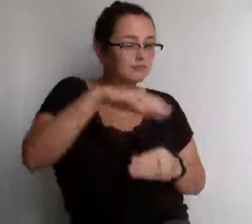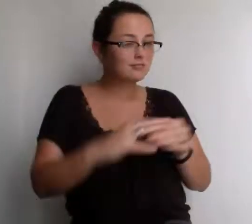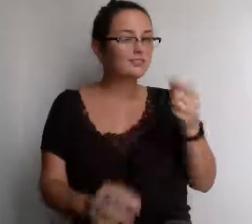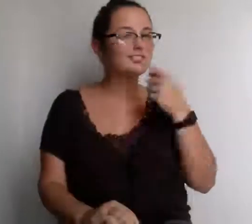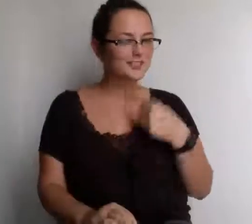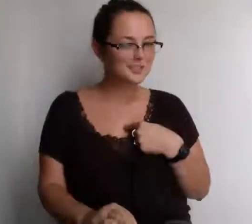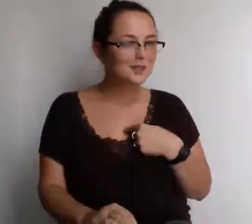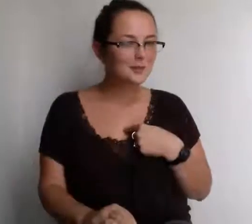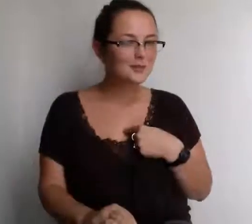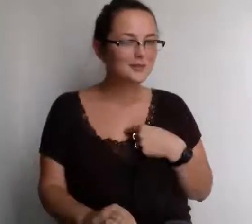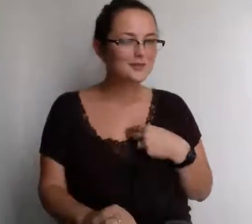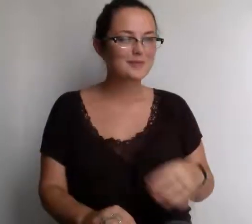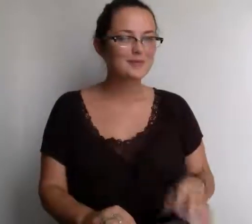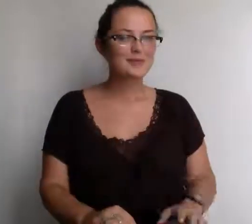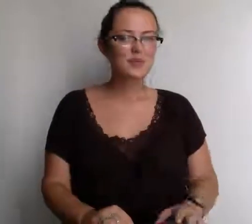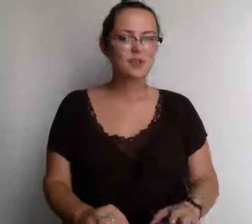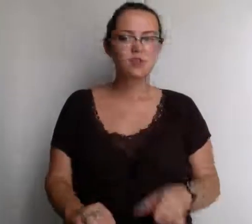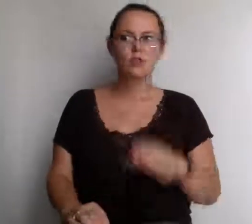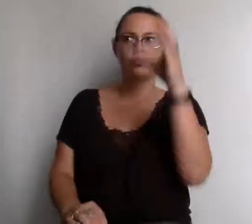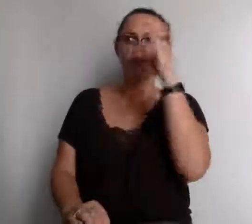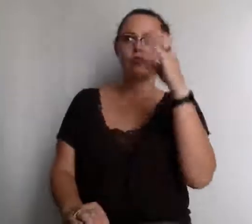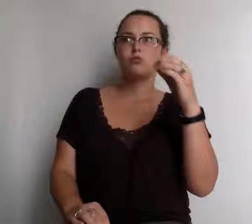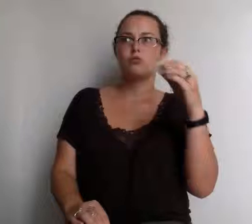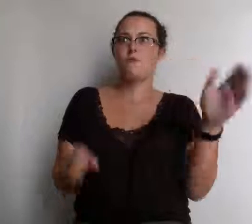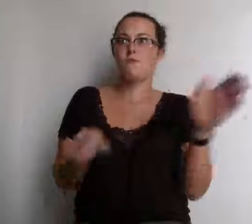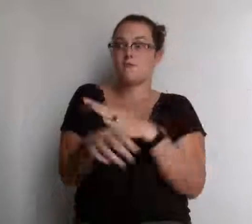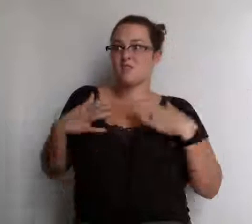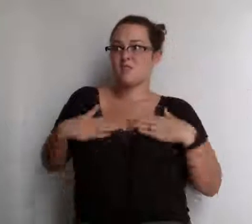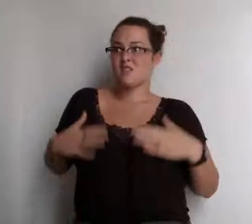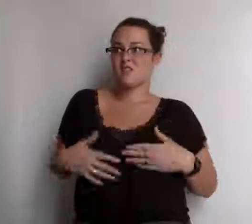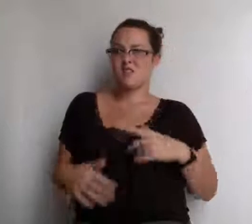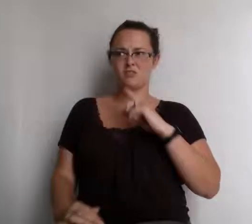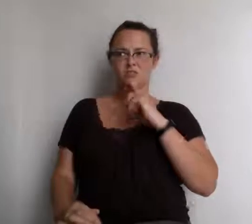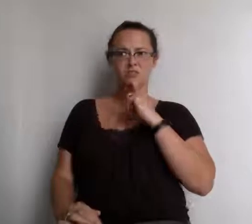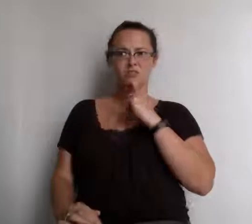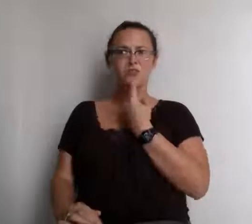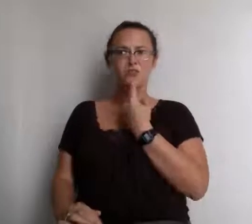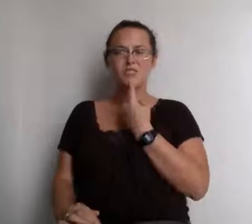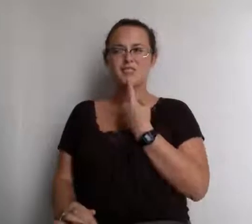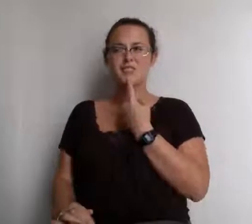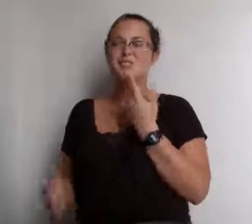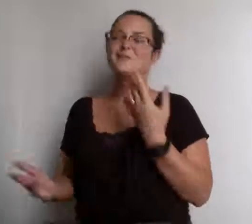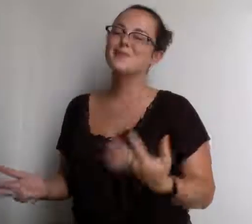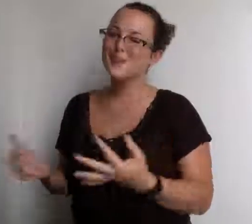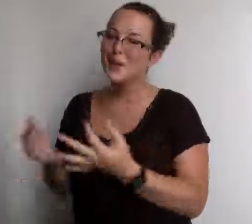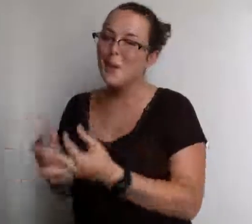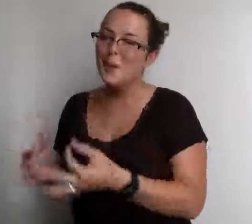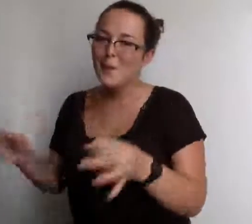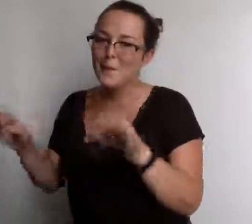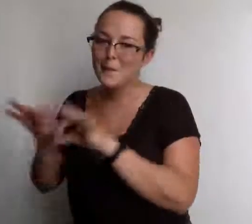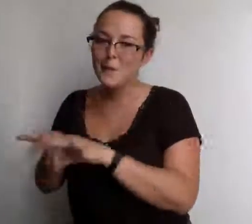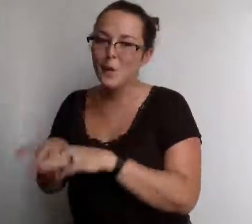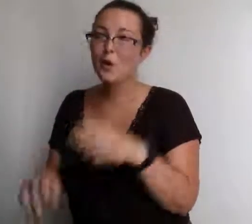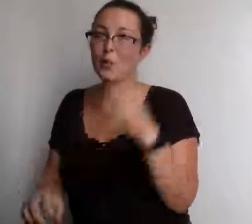you let me know. Okay? You look at everything. Mm-hmm. That sounds pretty serious. We prefer to think thorough. We want to make sure we get all